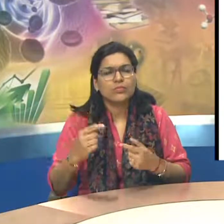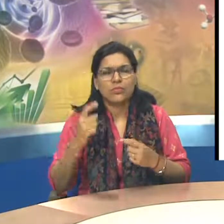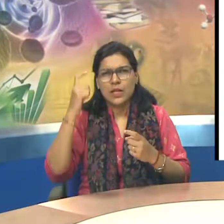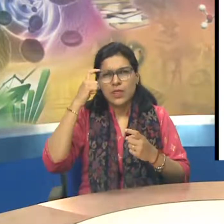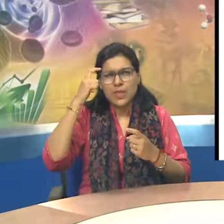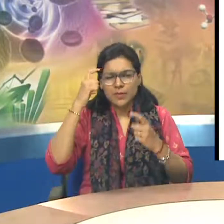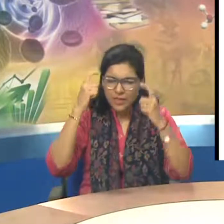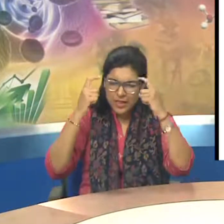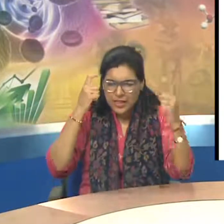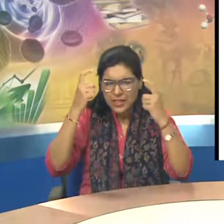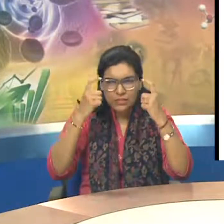between